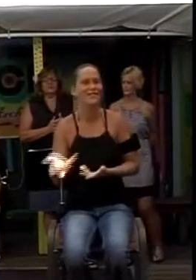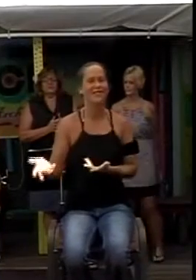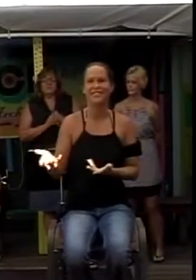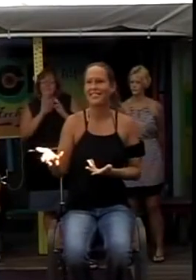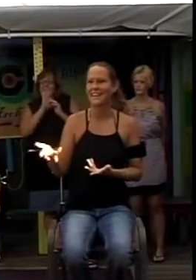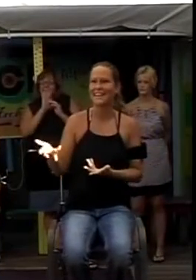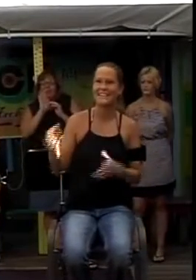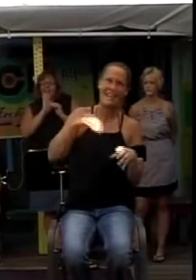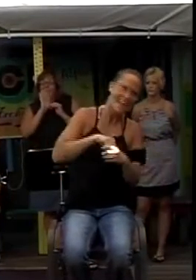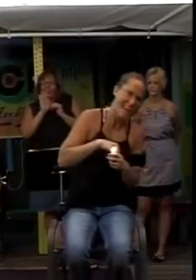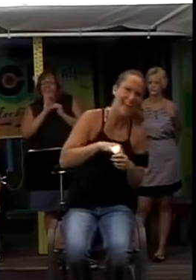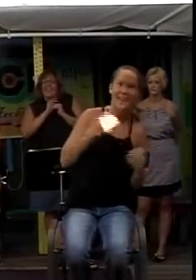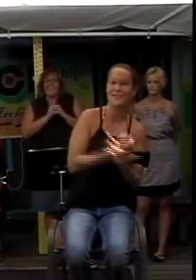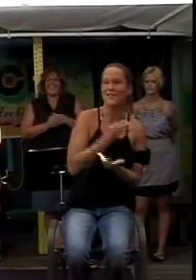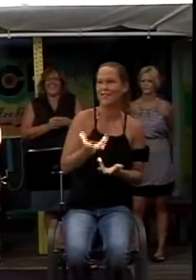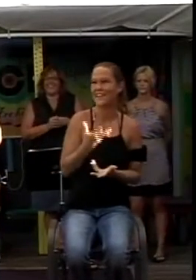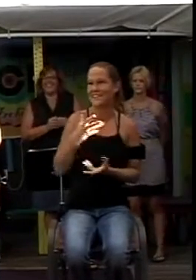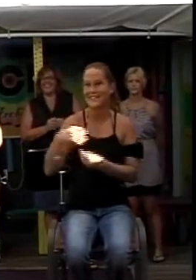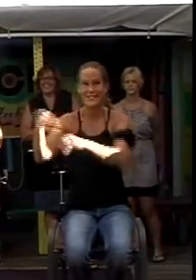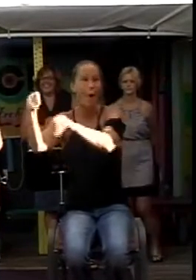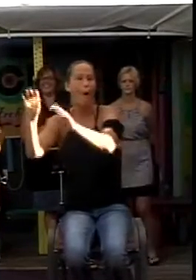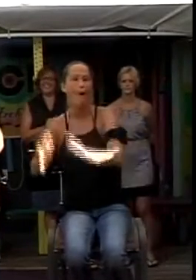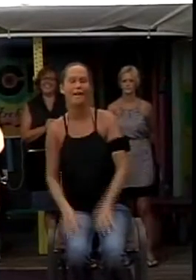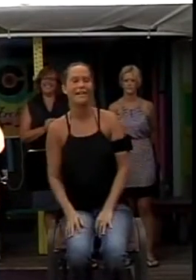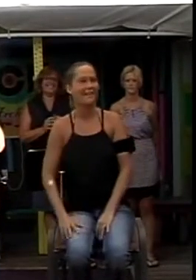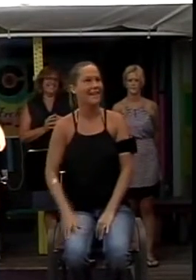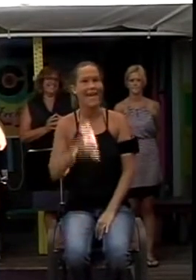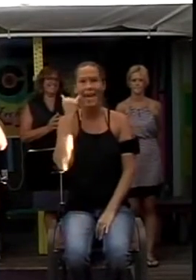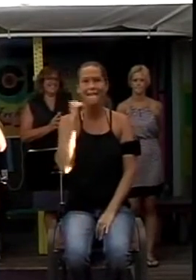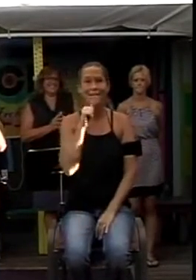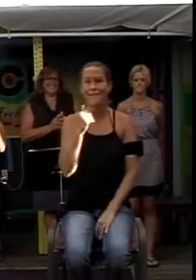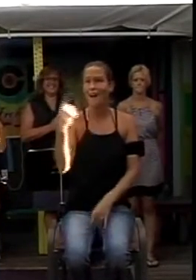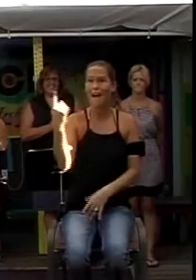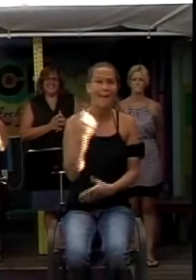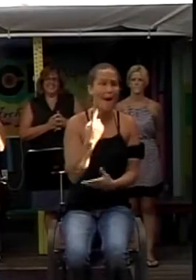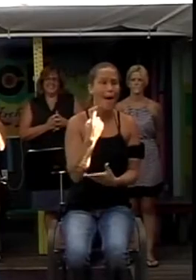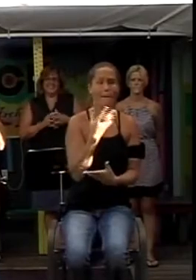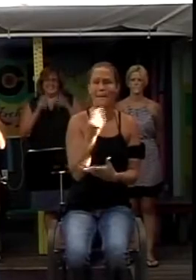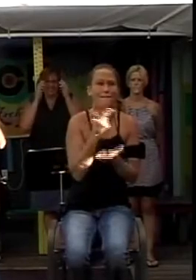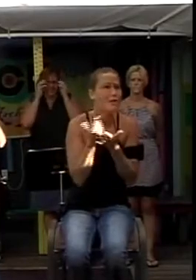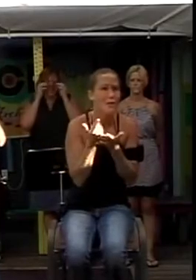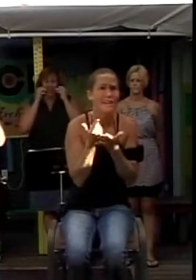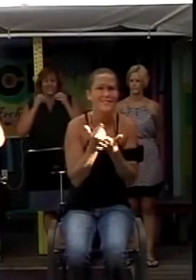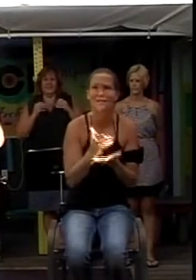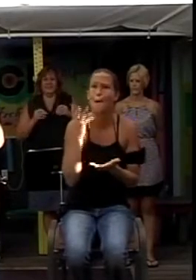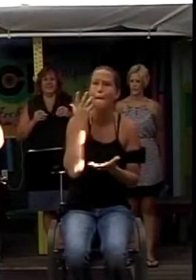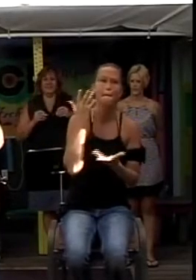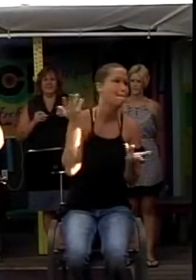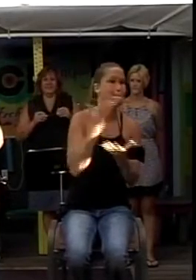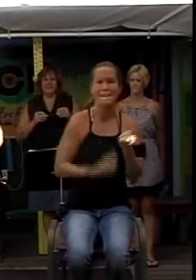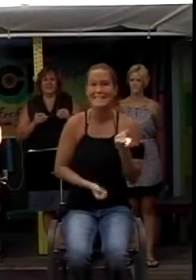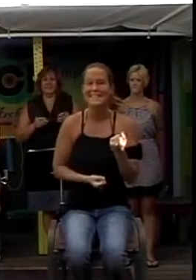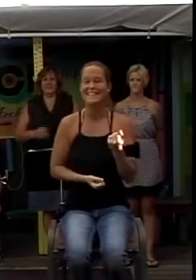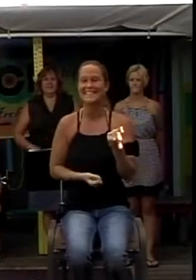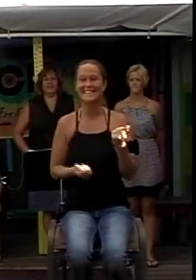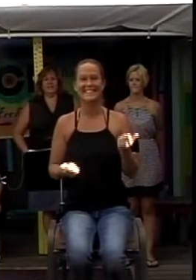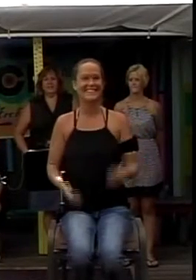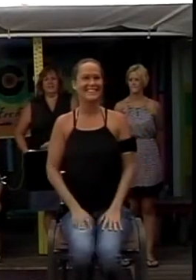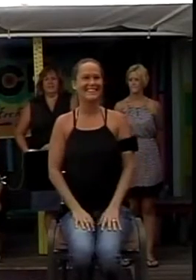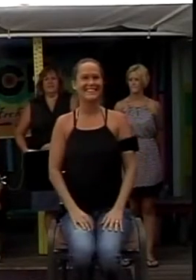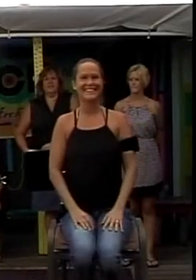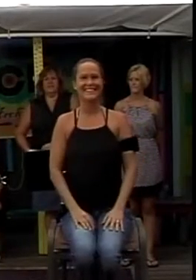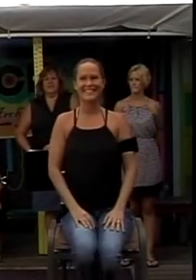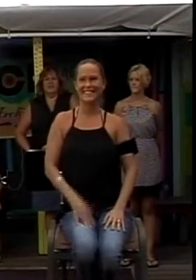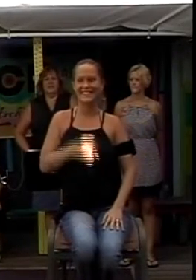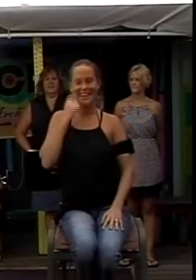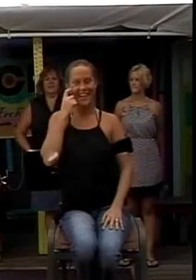haven't been to the thrift store in a few weeks, you're missing something. Don't come in Tuesday because the door is full of stuff. I went and got 3 trailer loads